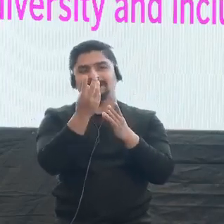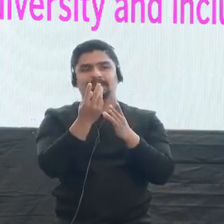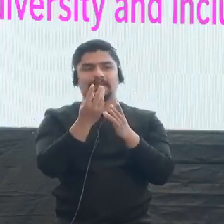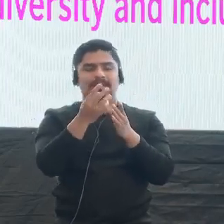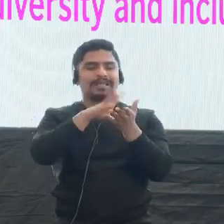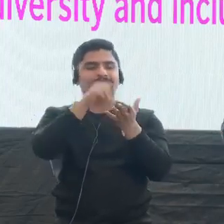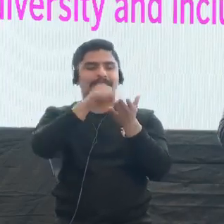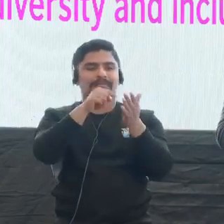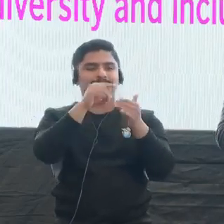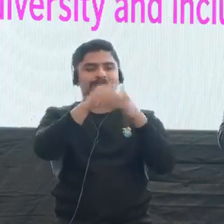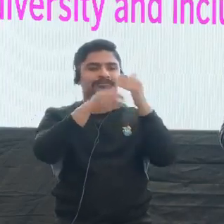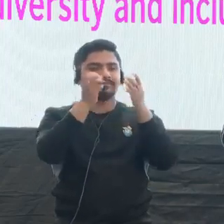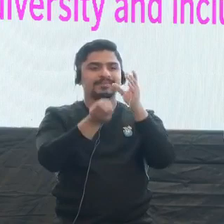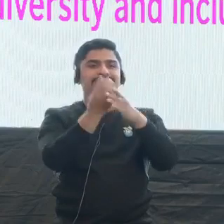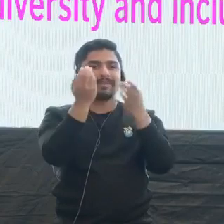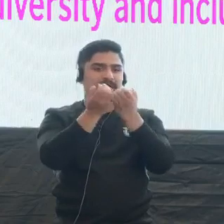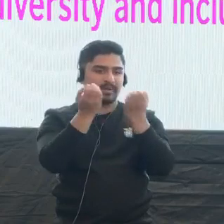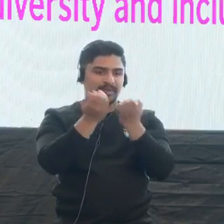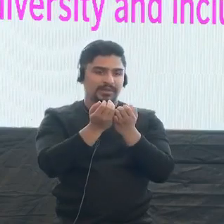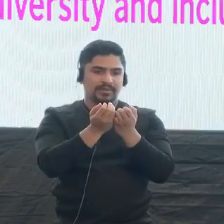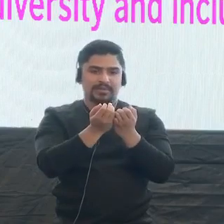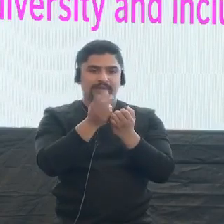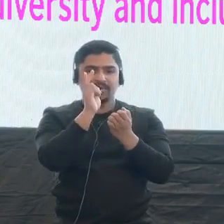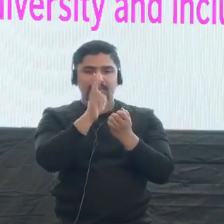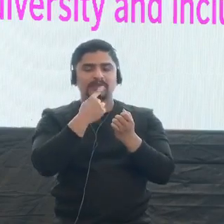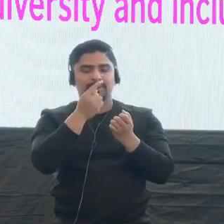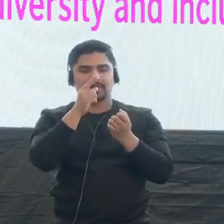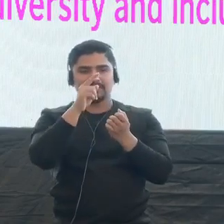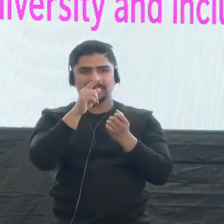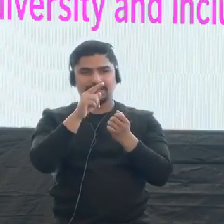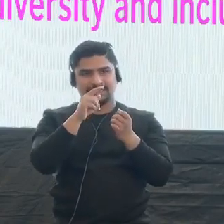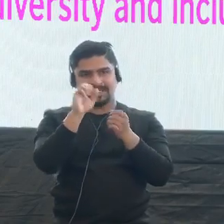NCT, National Council for Teacher Education.